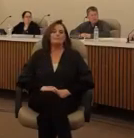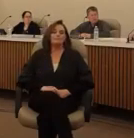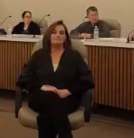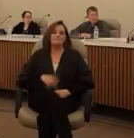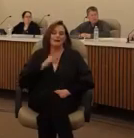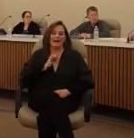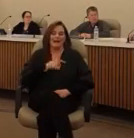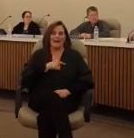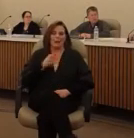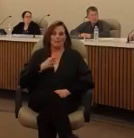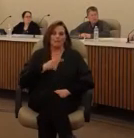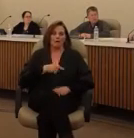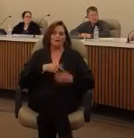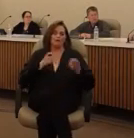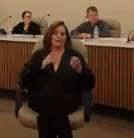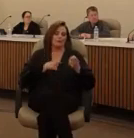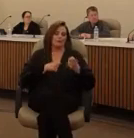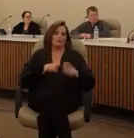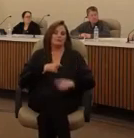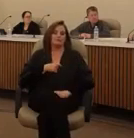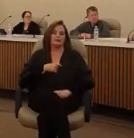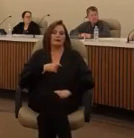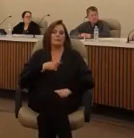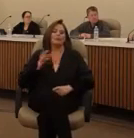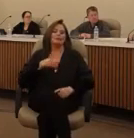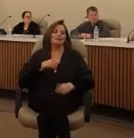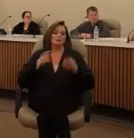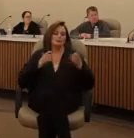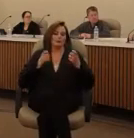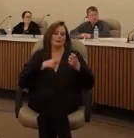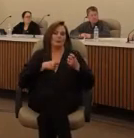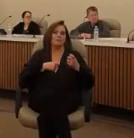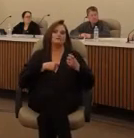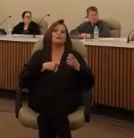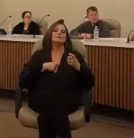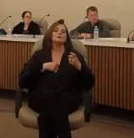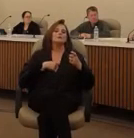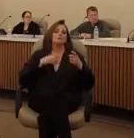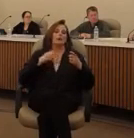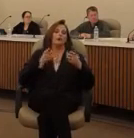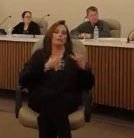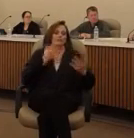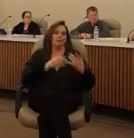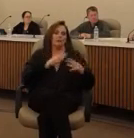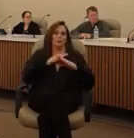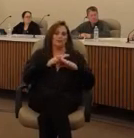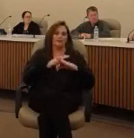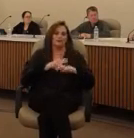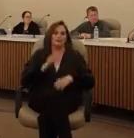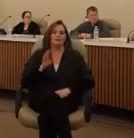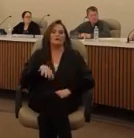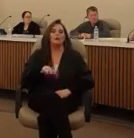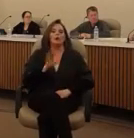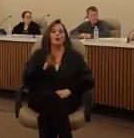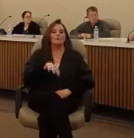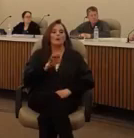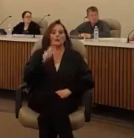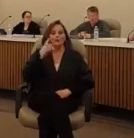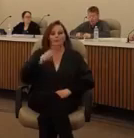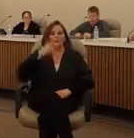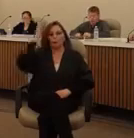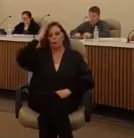of Building and Fire Prevention, has said that making pickup hours for garbage or dumpsters should be limited as